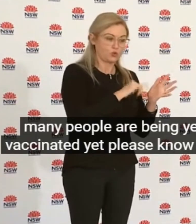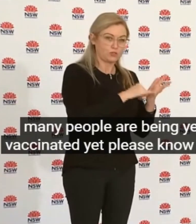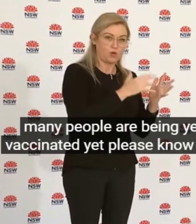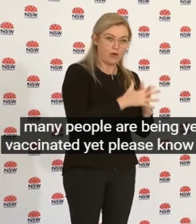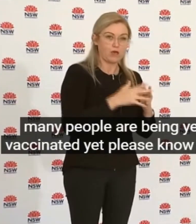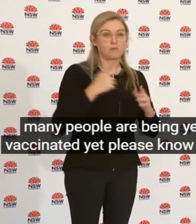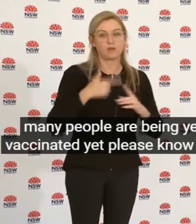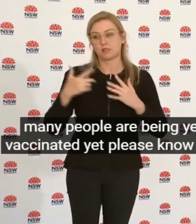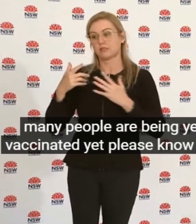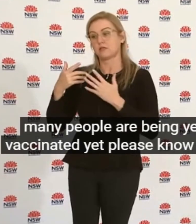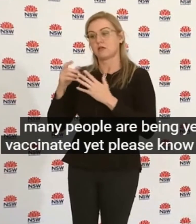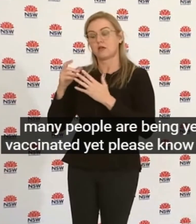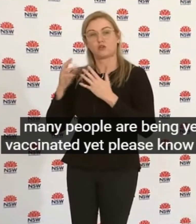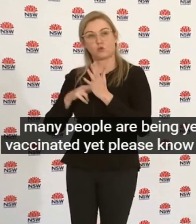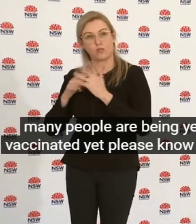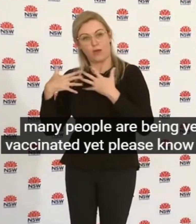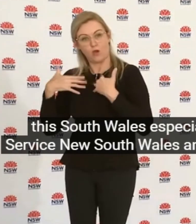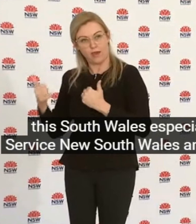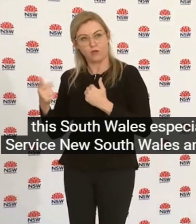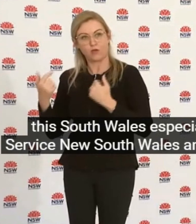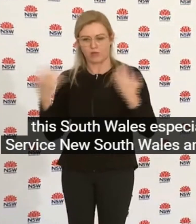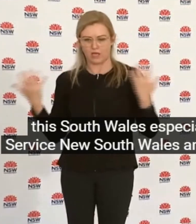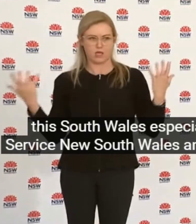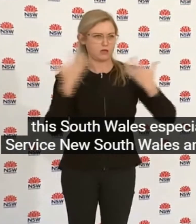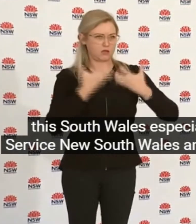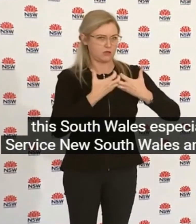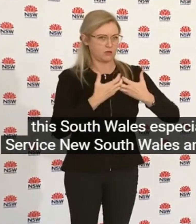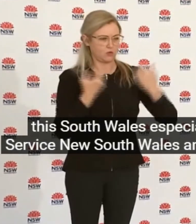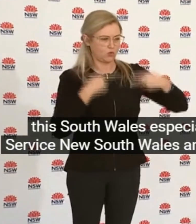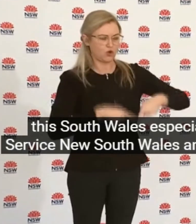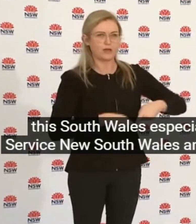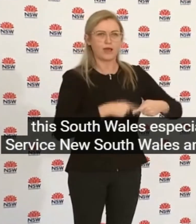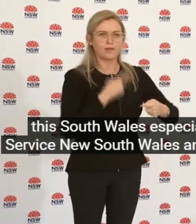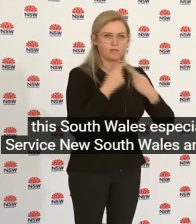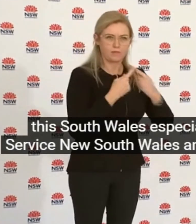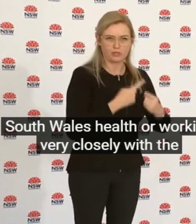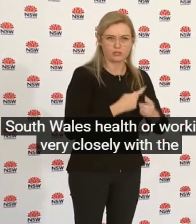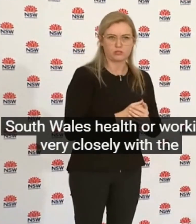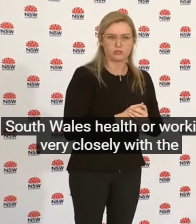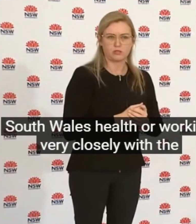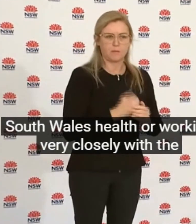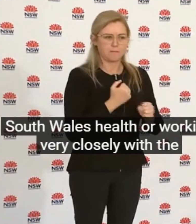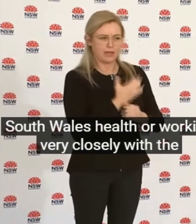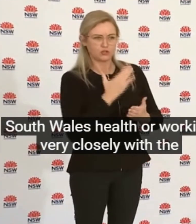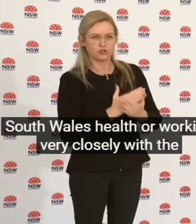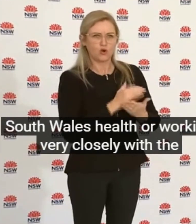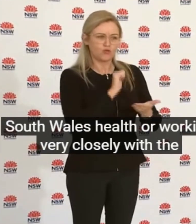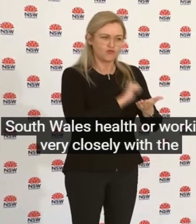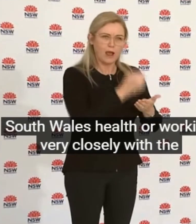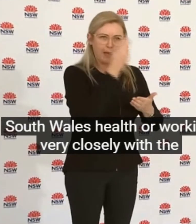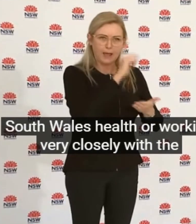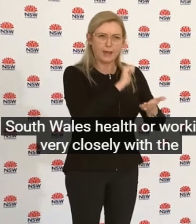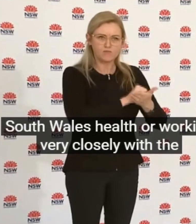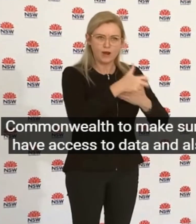Commonwealth to make sure we have access to data and also a way in which people can have the right credentials to demonstrate they're vaccinated. So that's a priority for